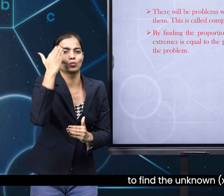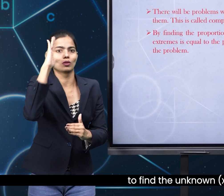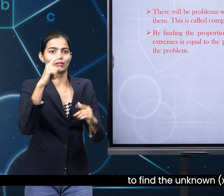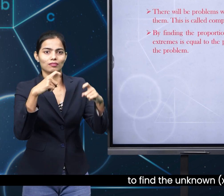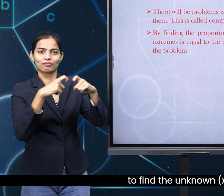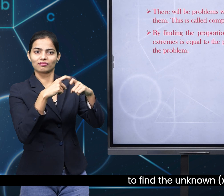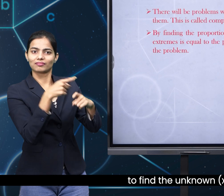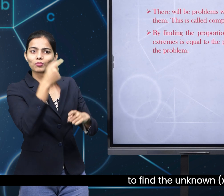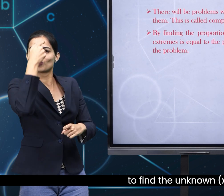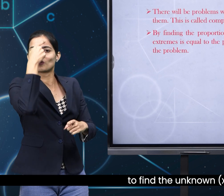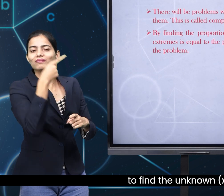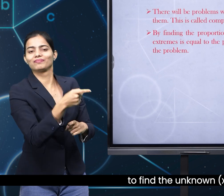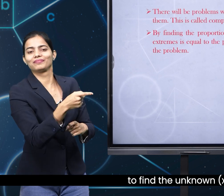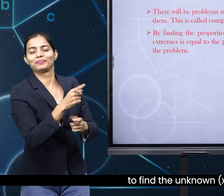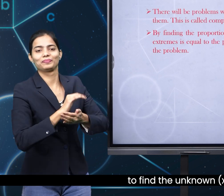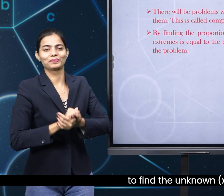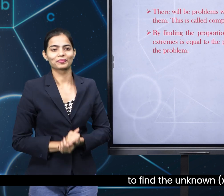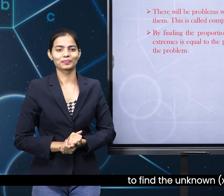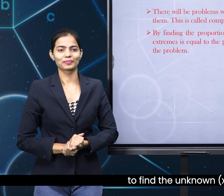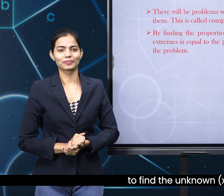find the unknown x in the problem.